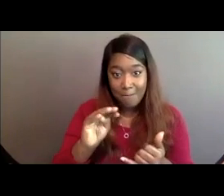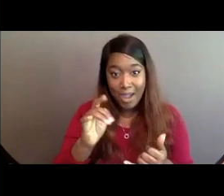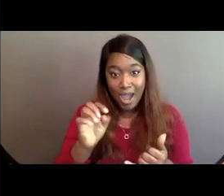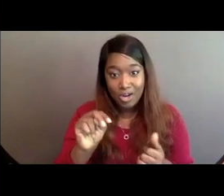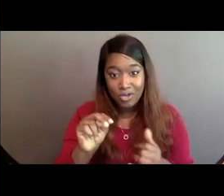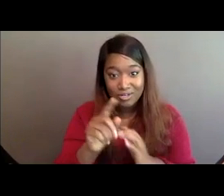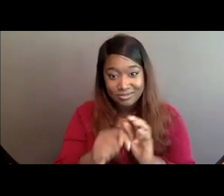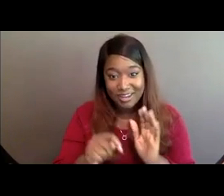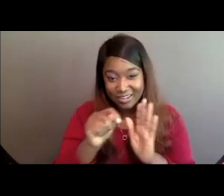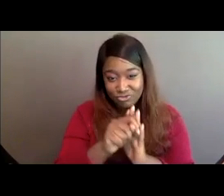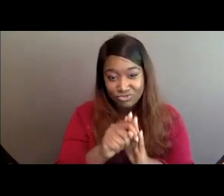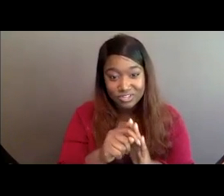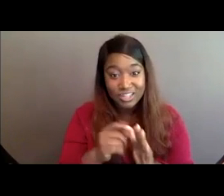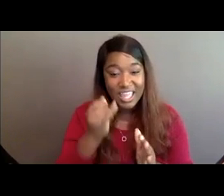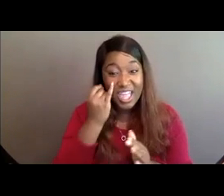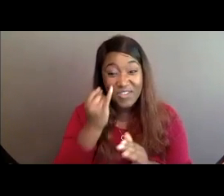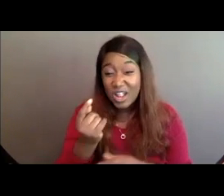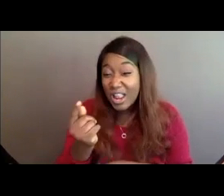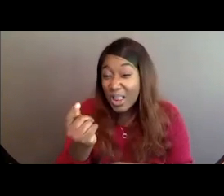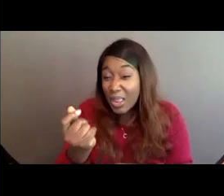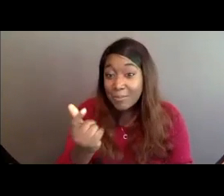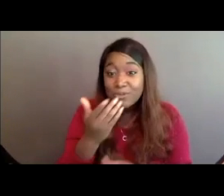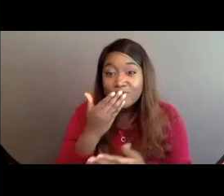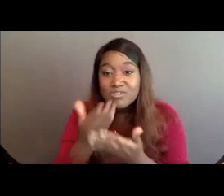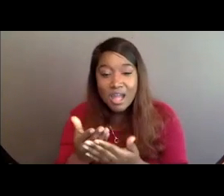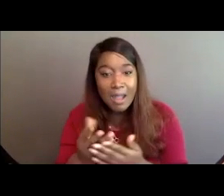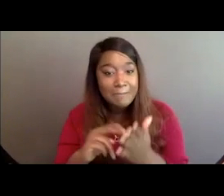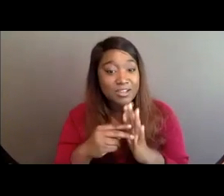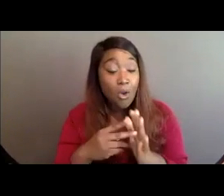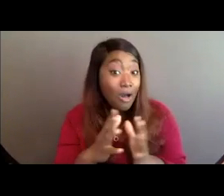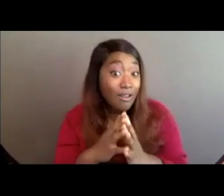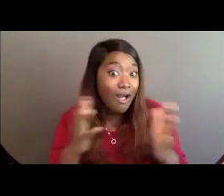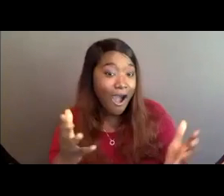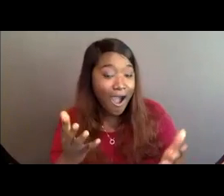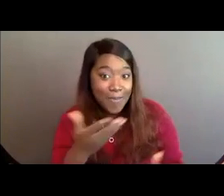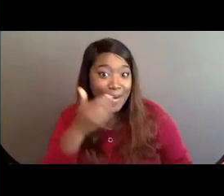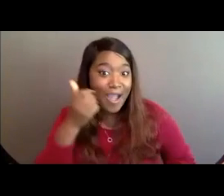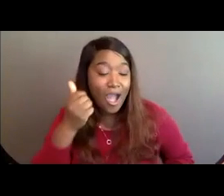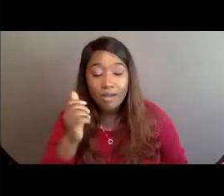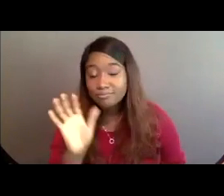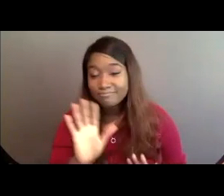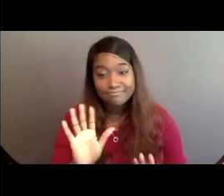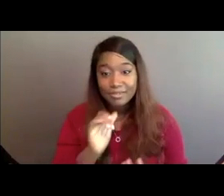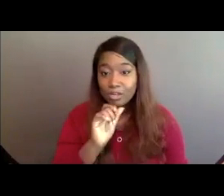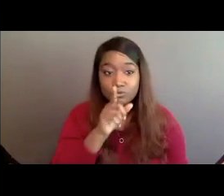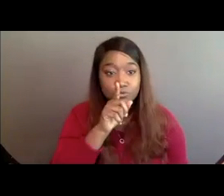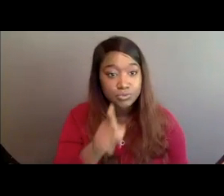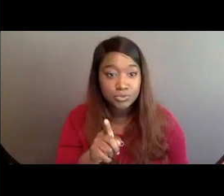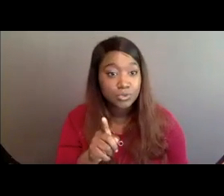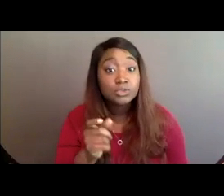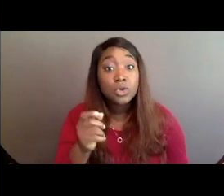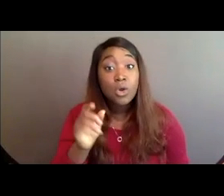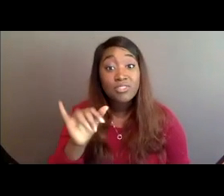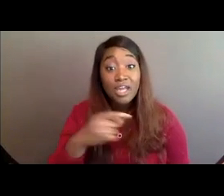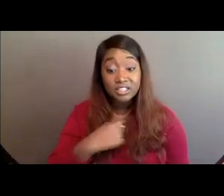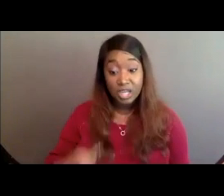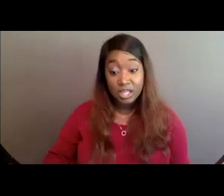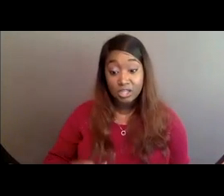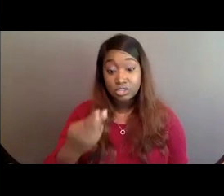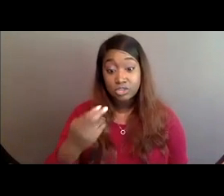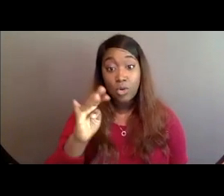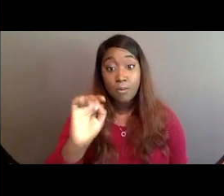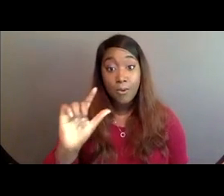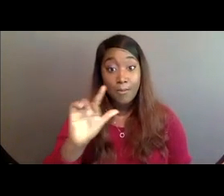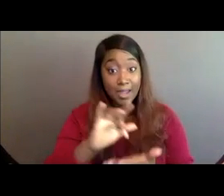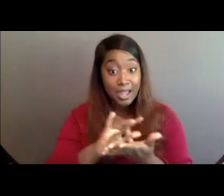you, then a lot of it must be even better. That's not actually really true. So for the Chinese herbal medicine practice, it is